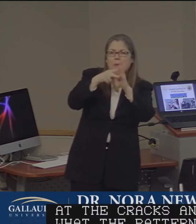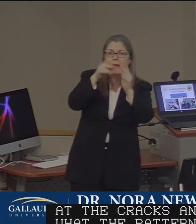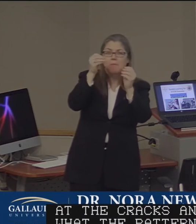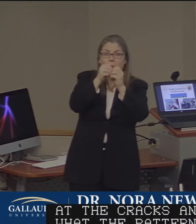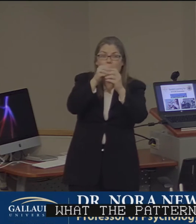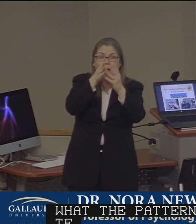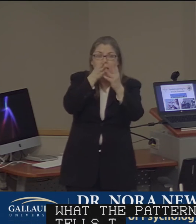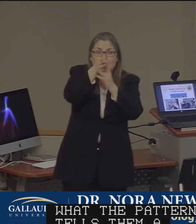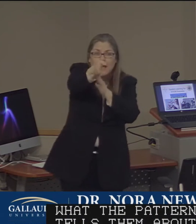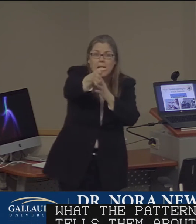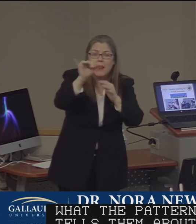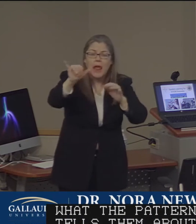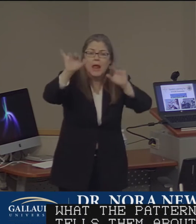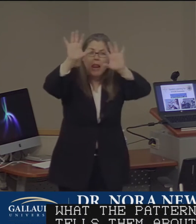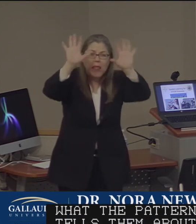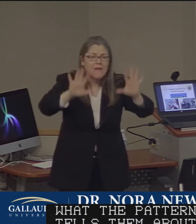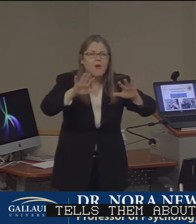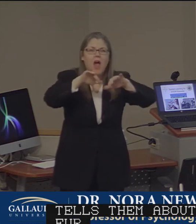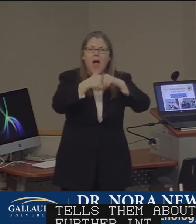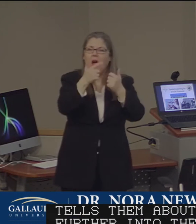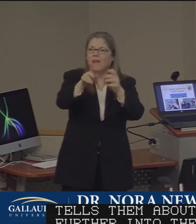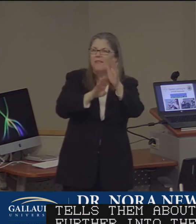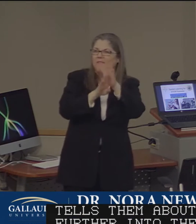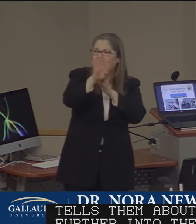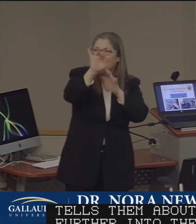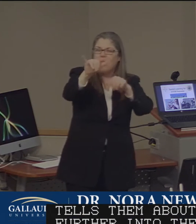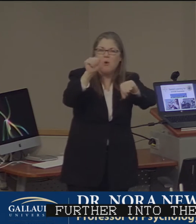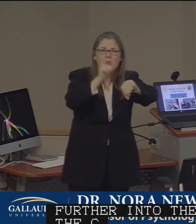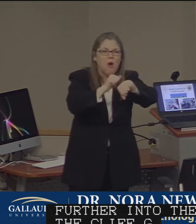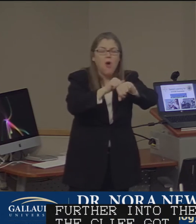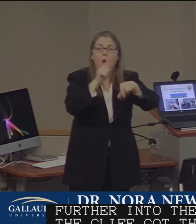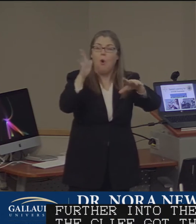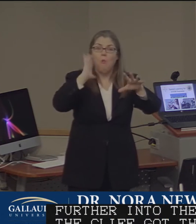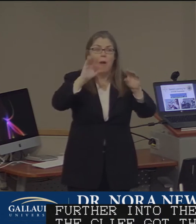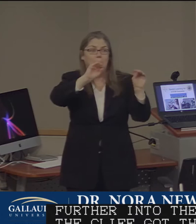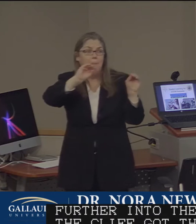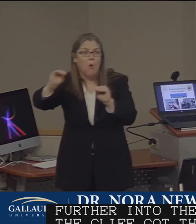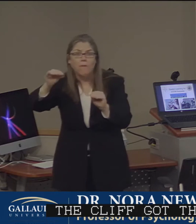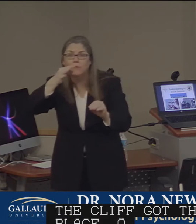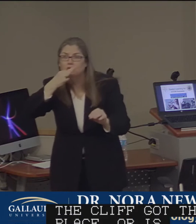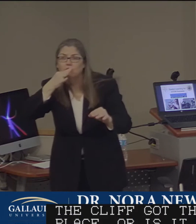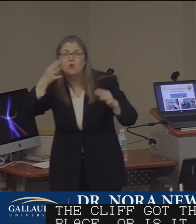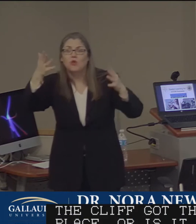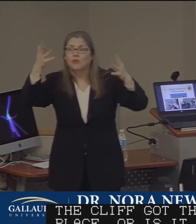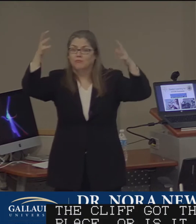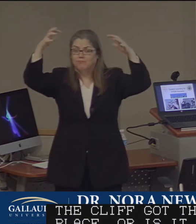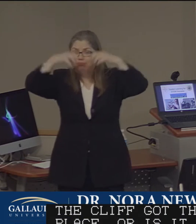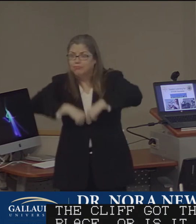or how the cliff got there in the first place or is it going to move soon and fall down.